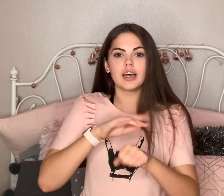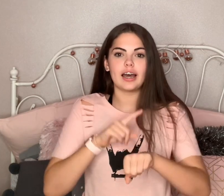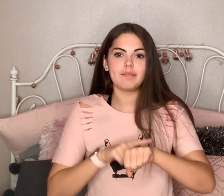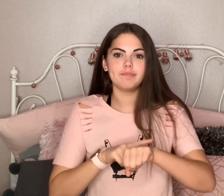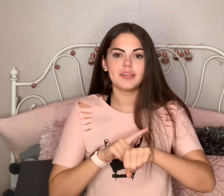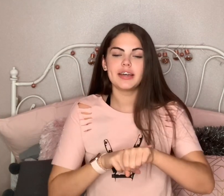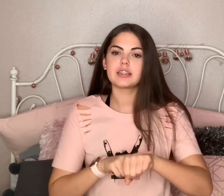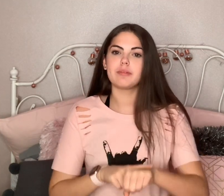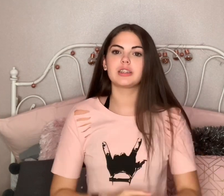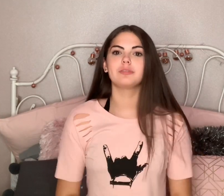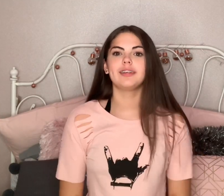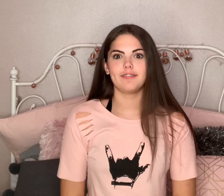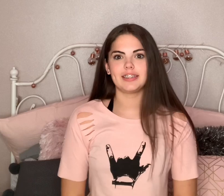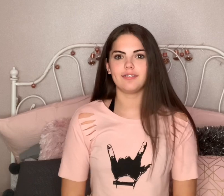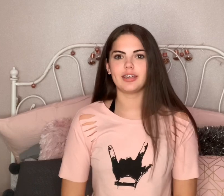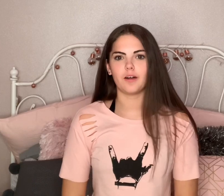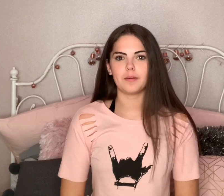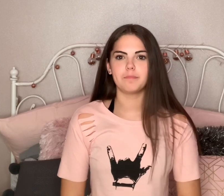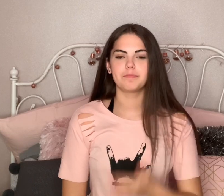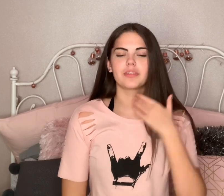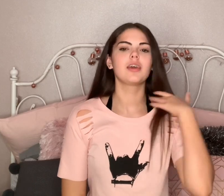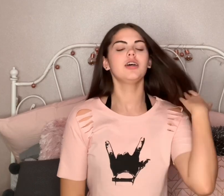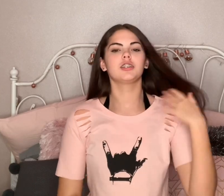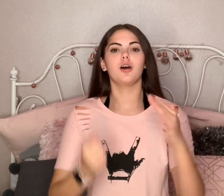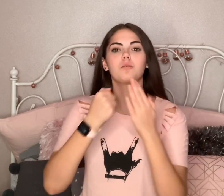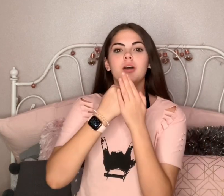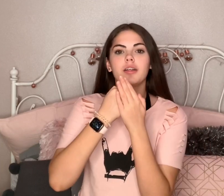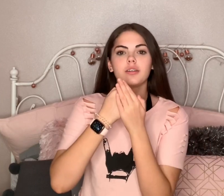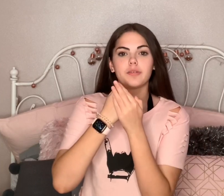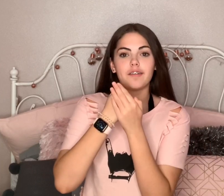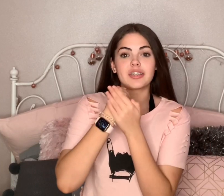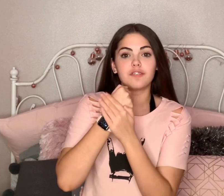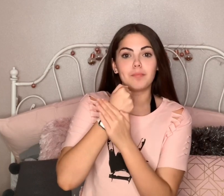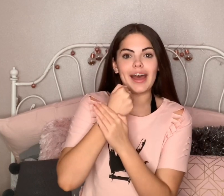time to make sure we've definitely got them. So we have the sign for pet.